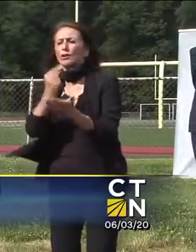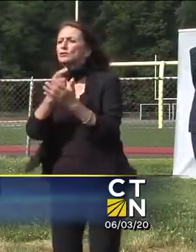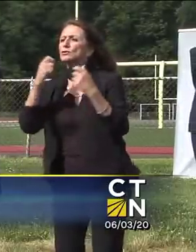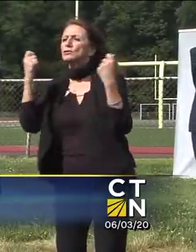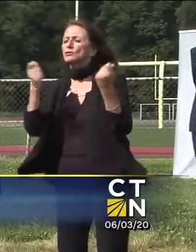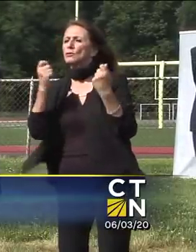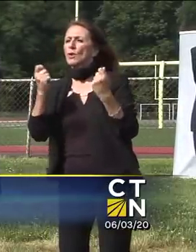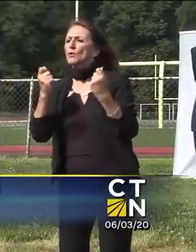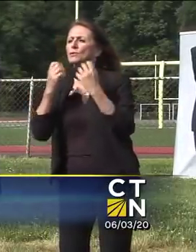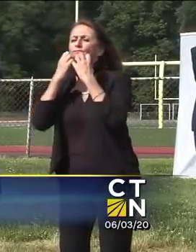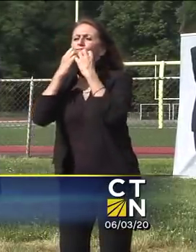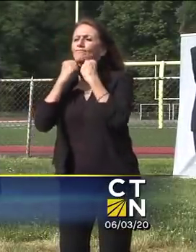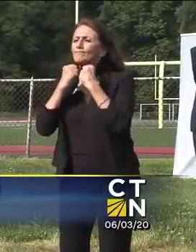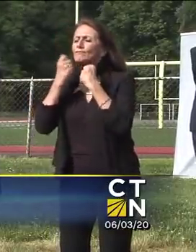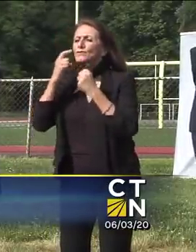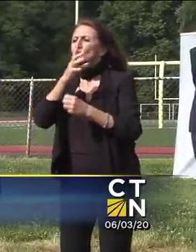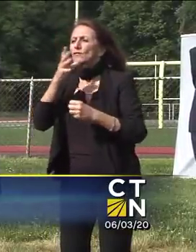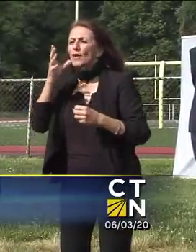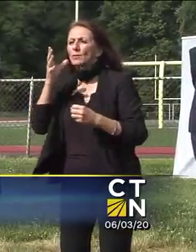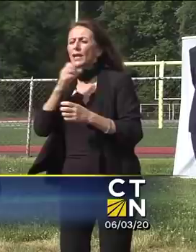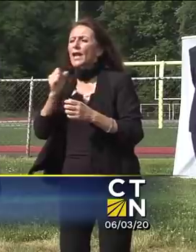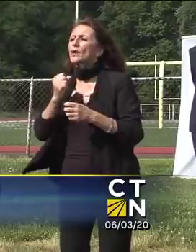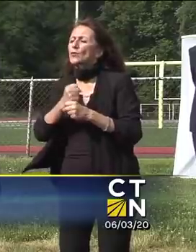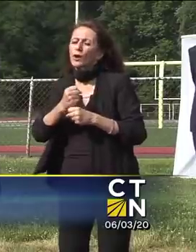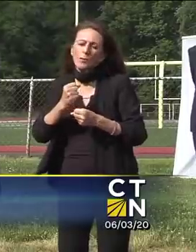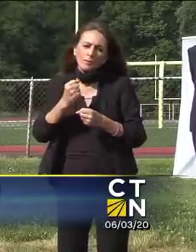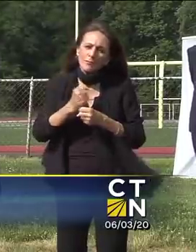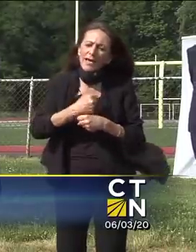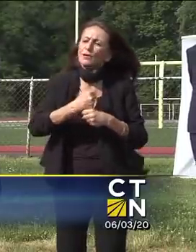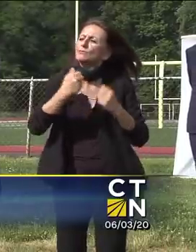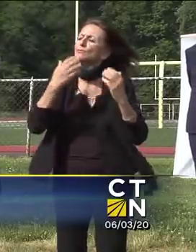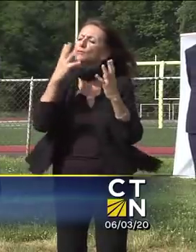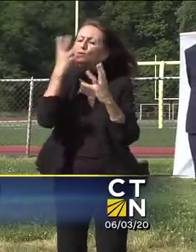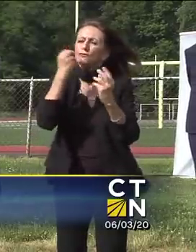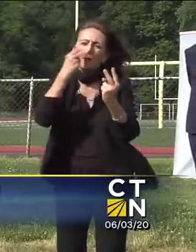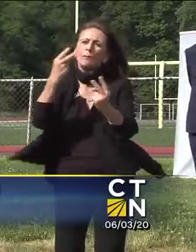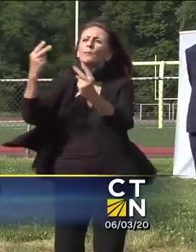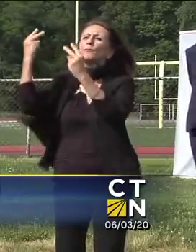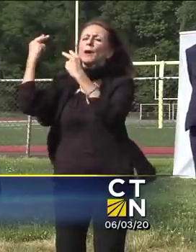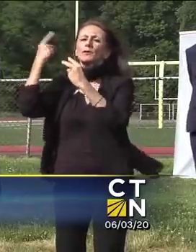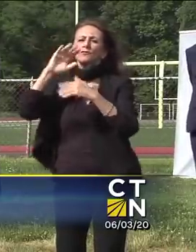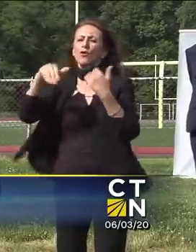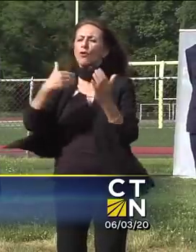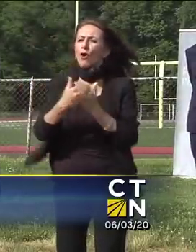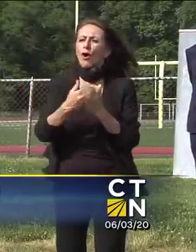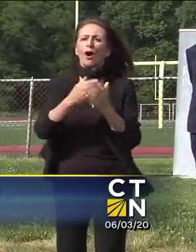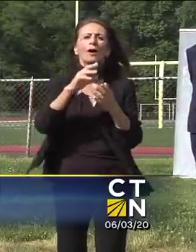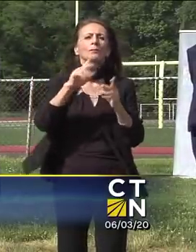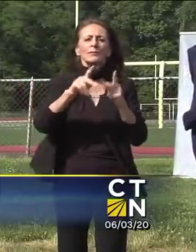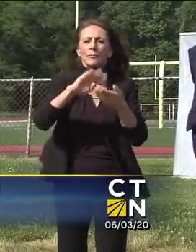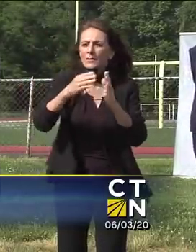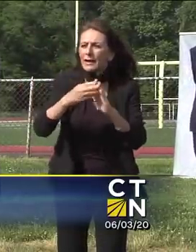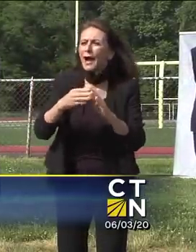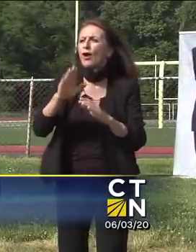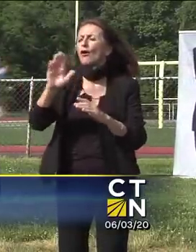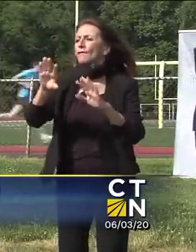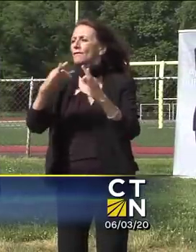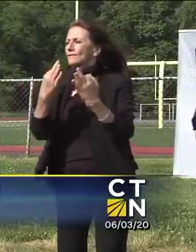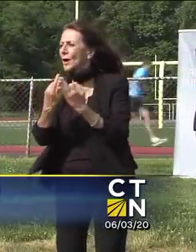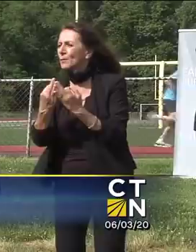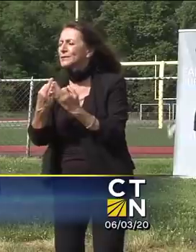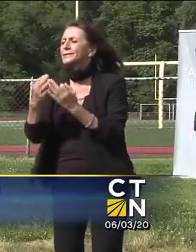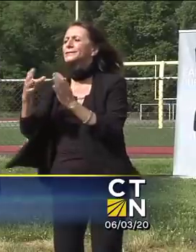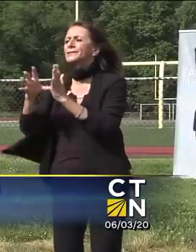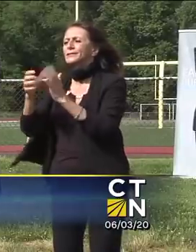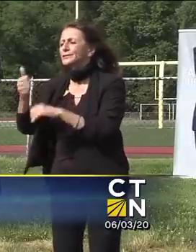is special to Farmington and creates memories for graduates, parents, and residents that will not be forgotten. We have